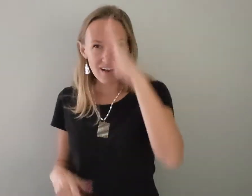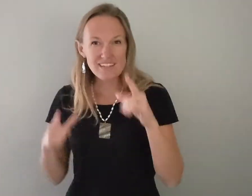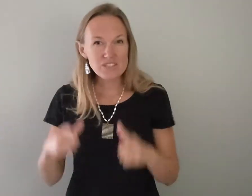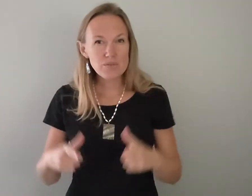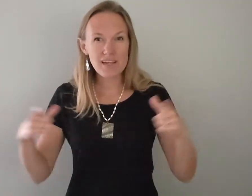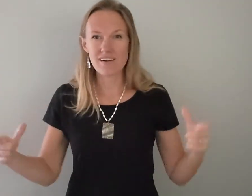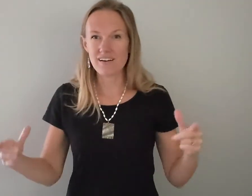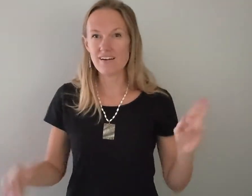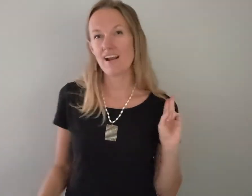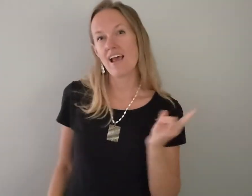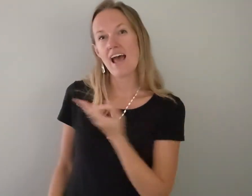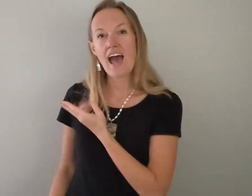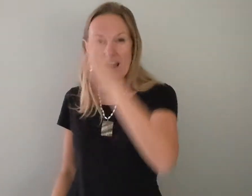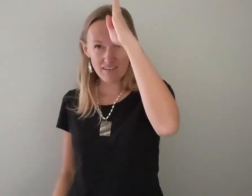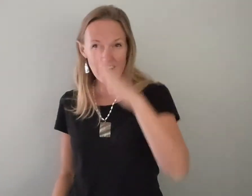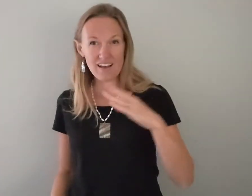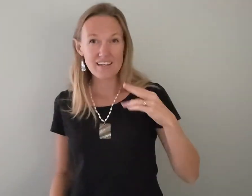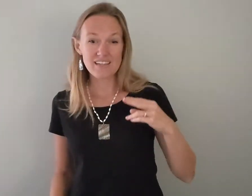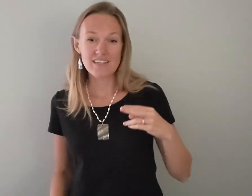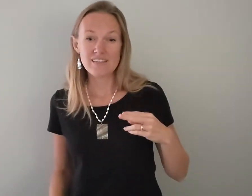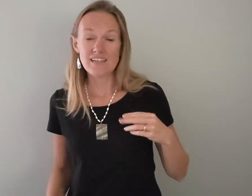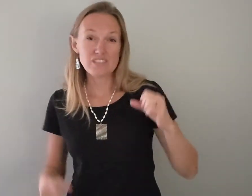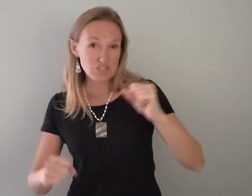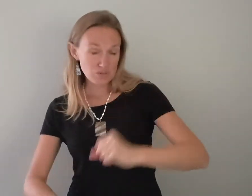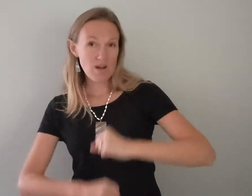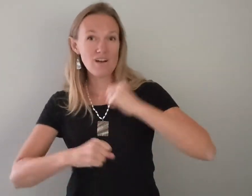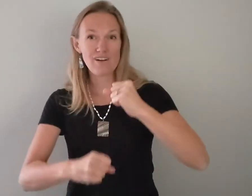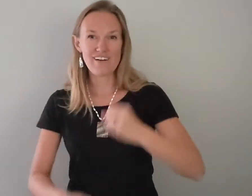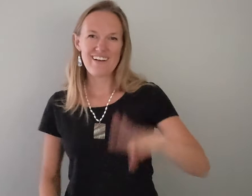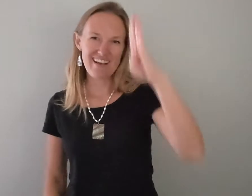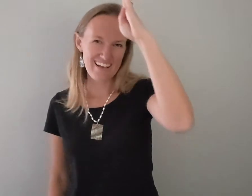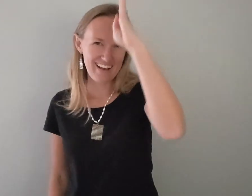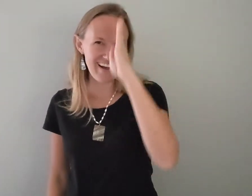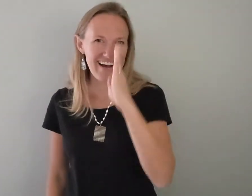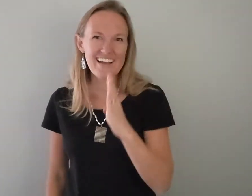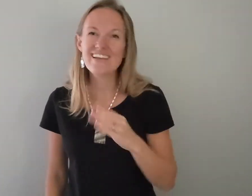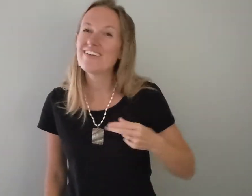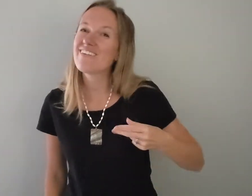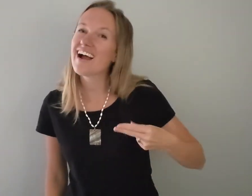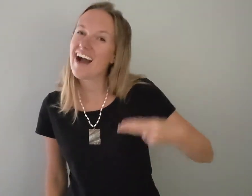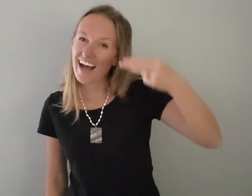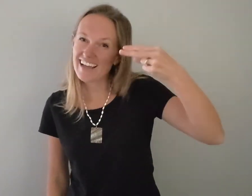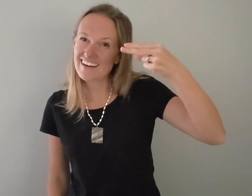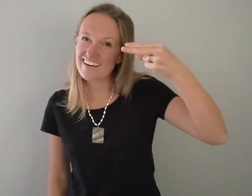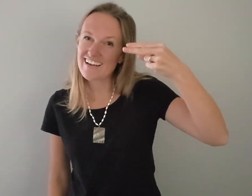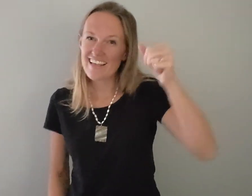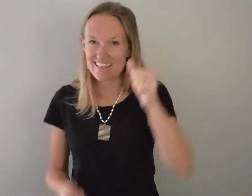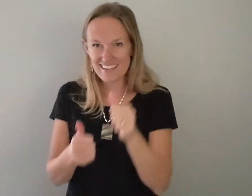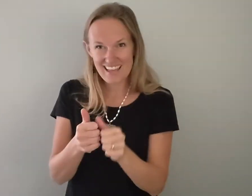is greater. Our God is stronger. God, you are higher than